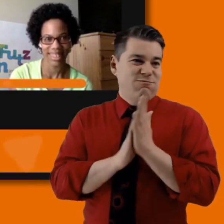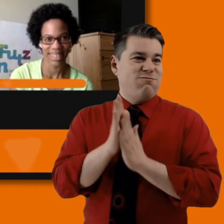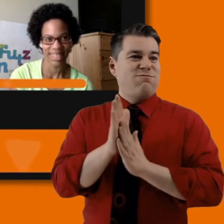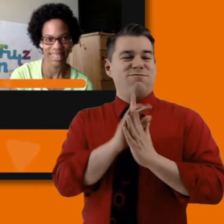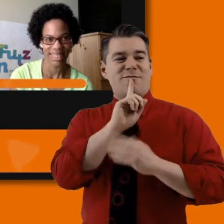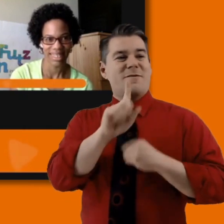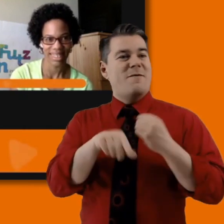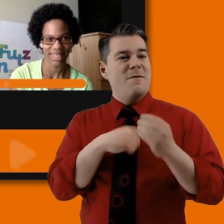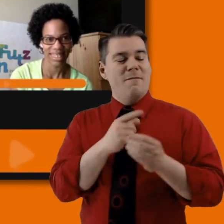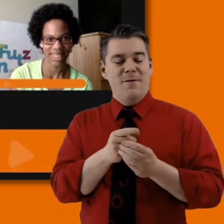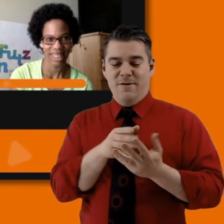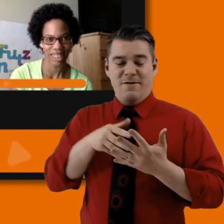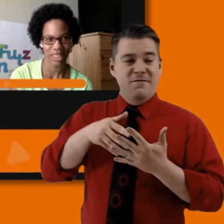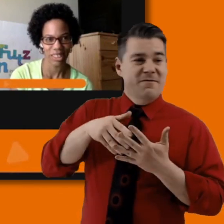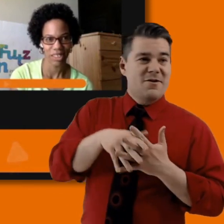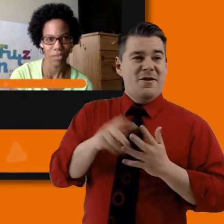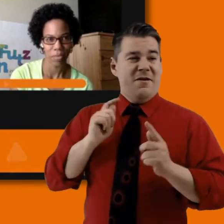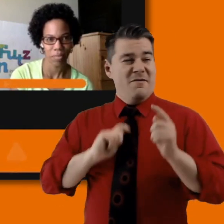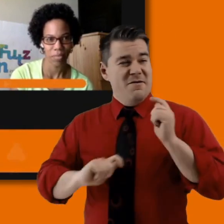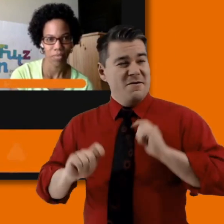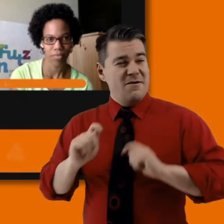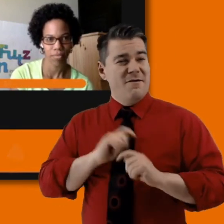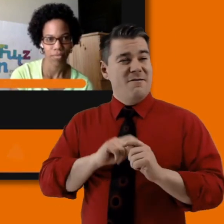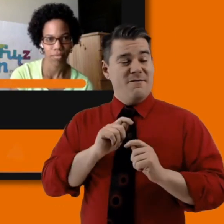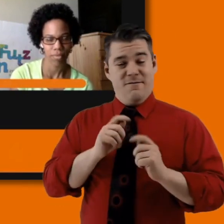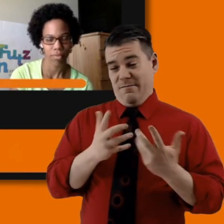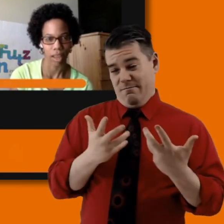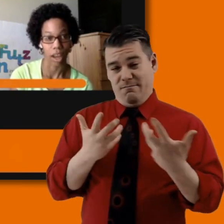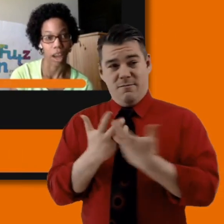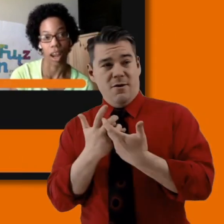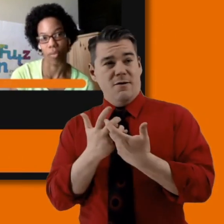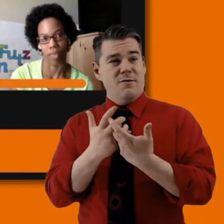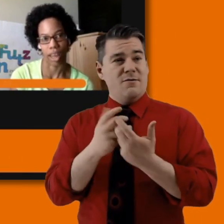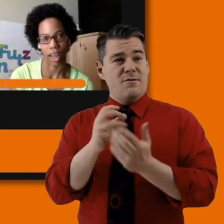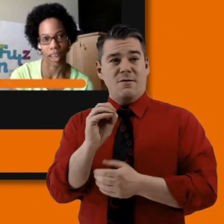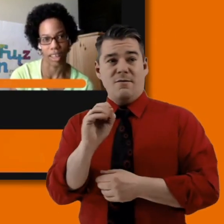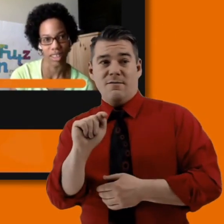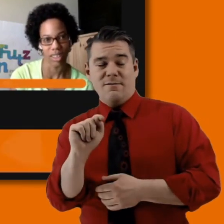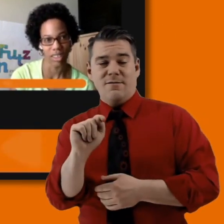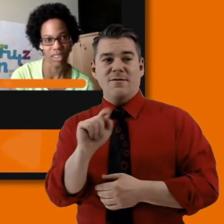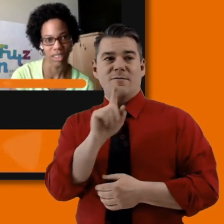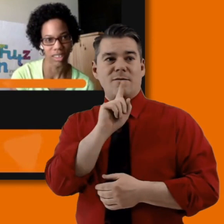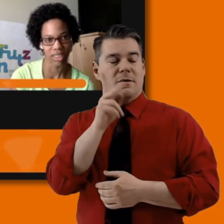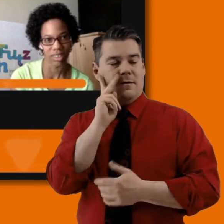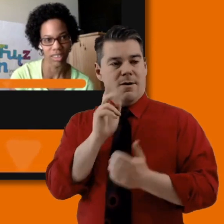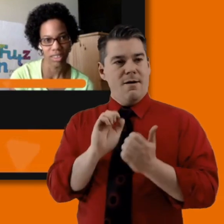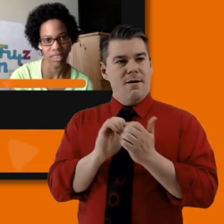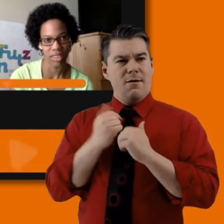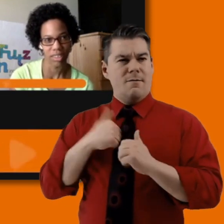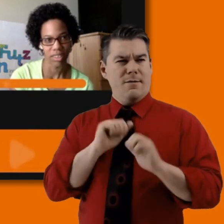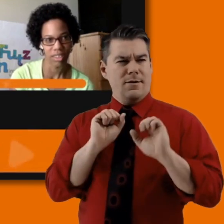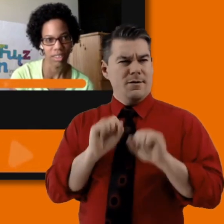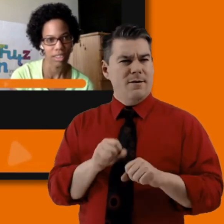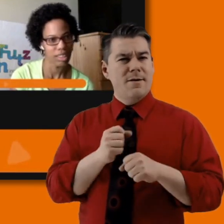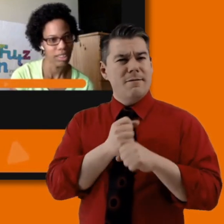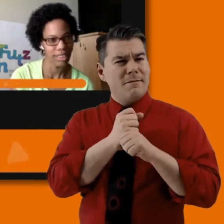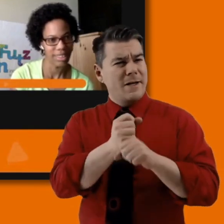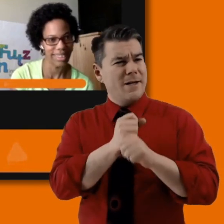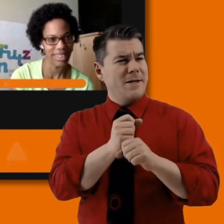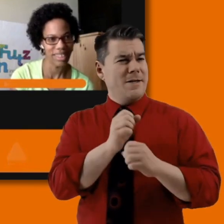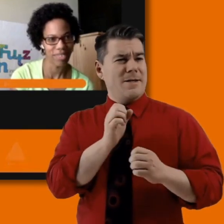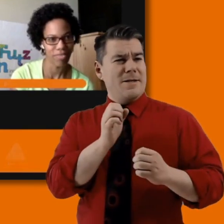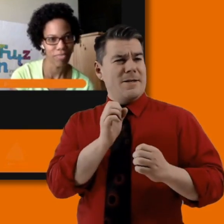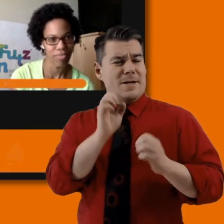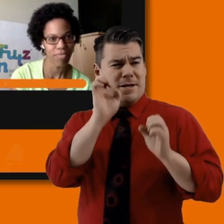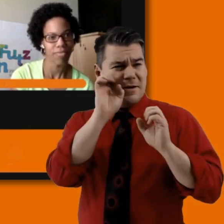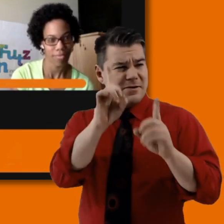about infusing theater into OT and seeing how we can make education more accessible